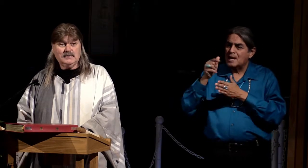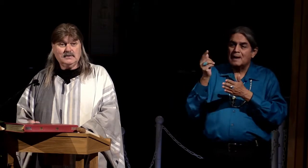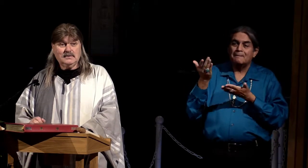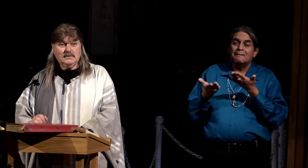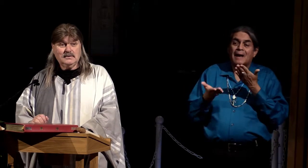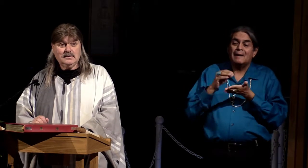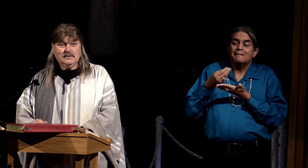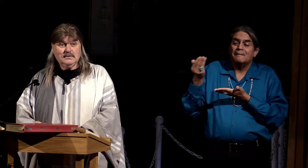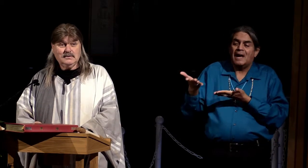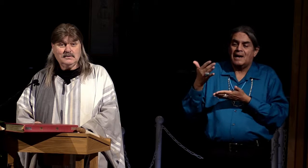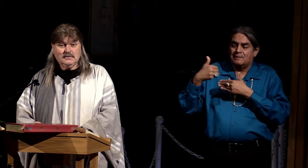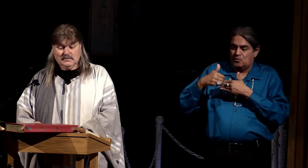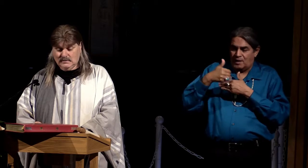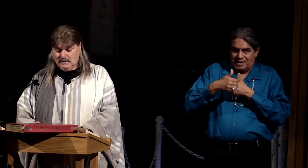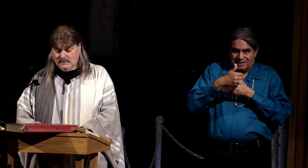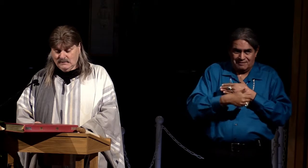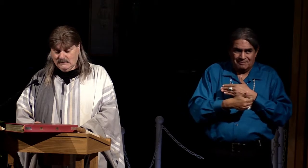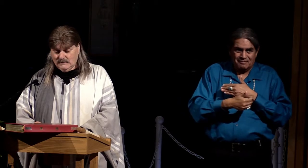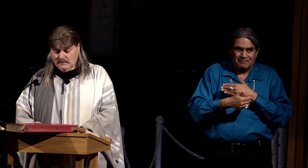bread.